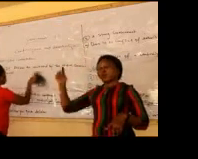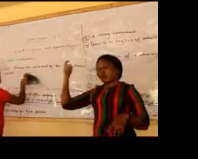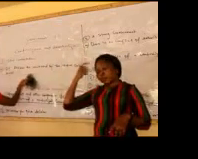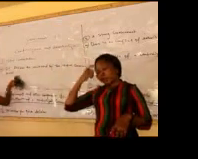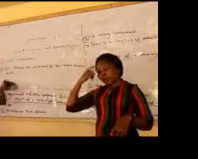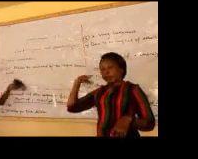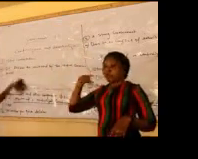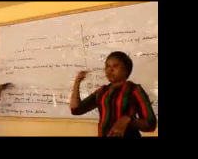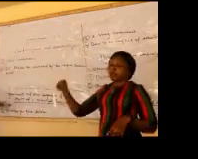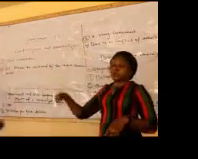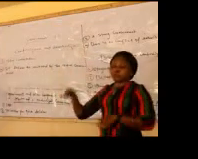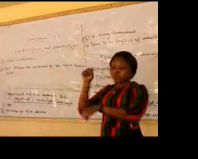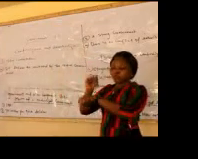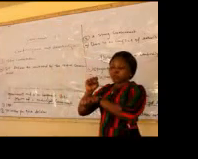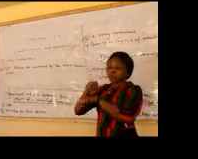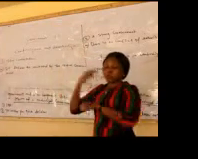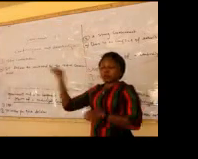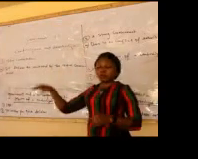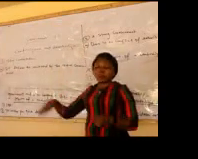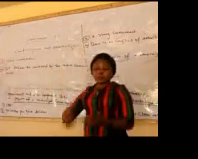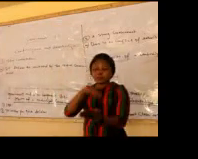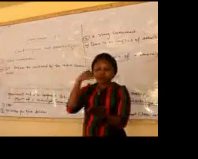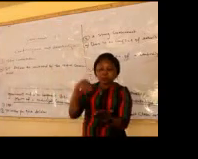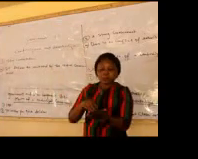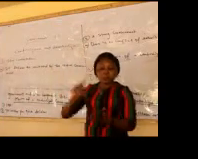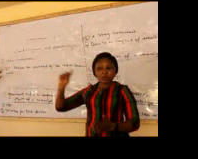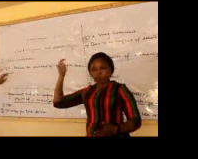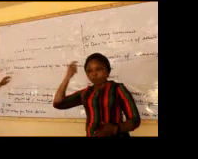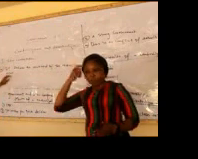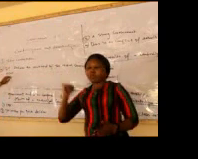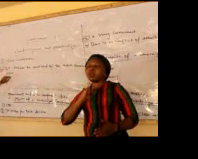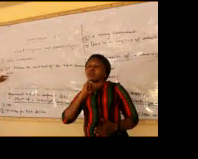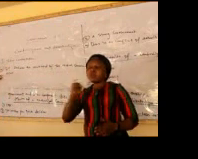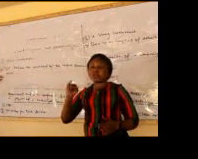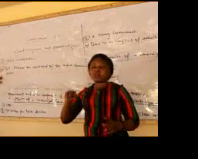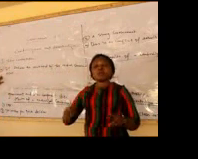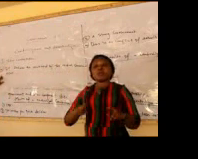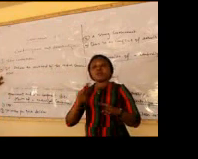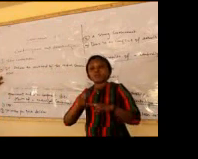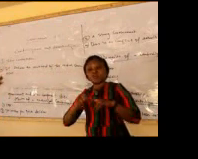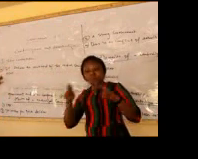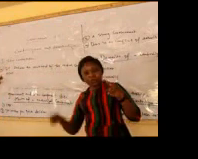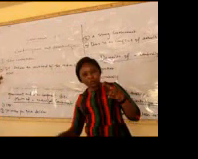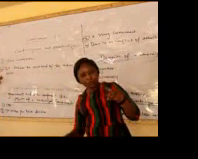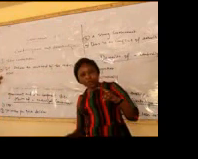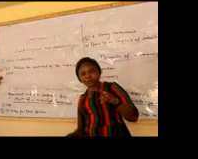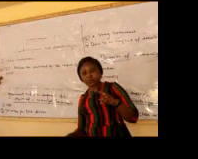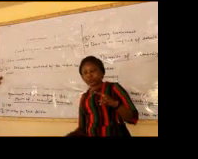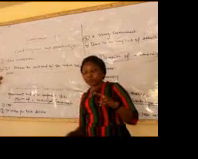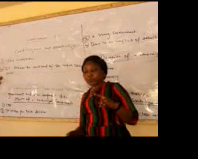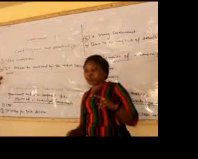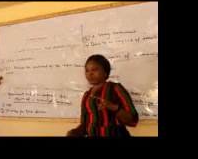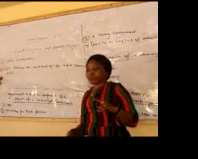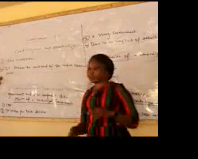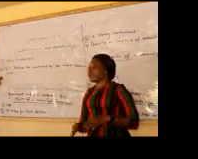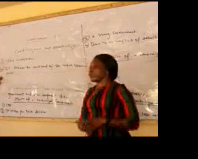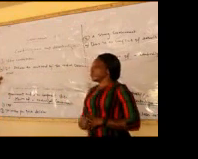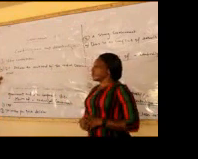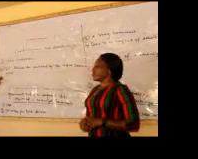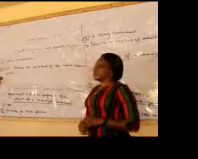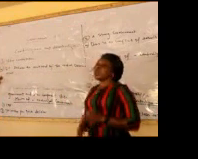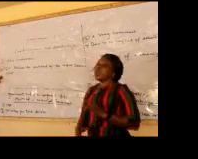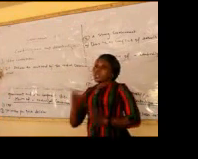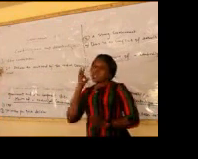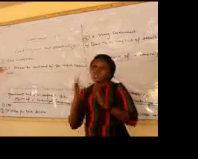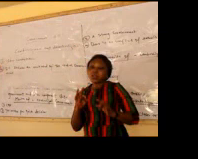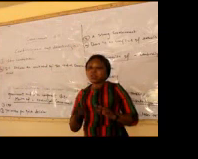somehow what? Reduced. But I wish there was nothing like states and local government. You found out